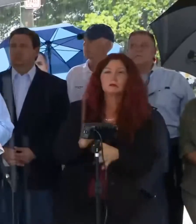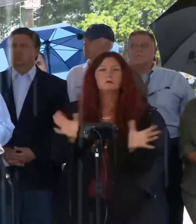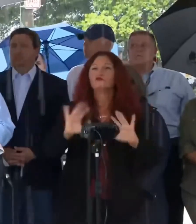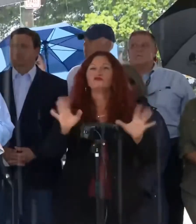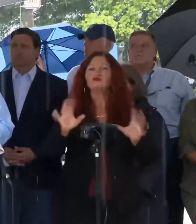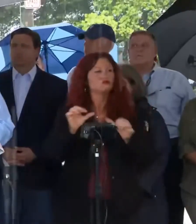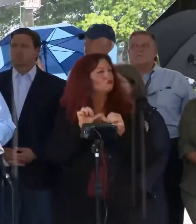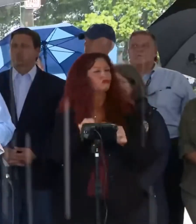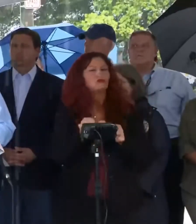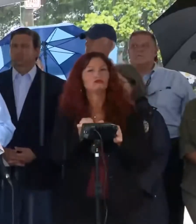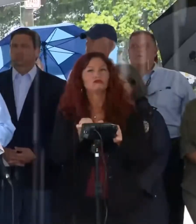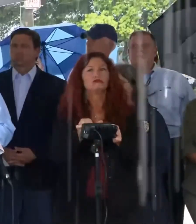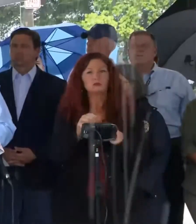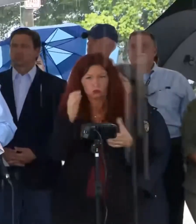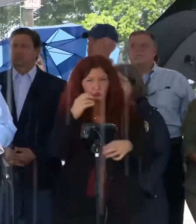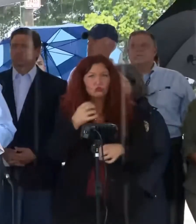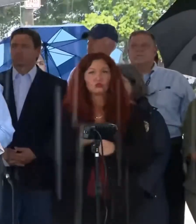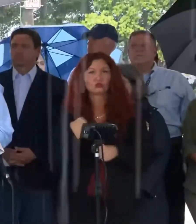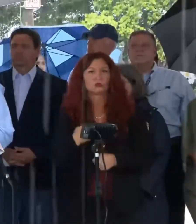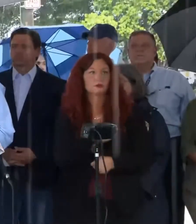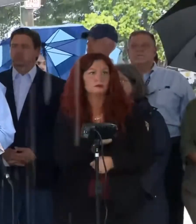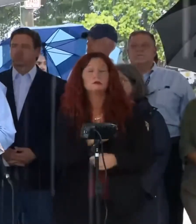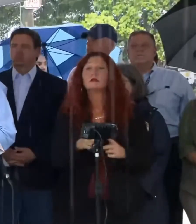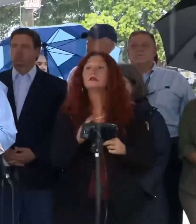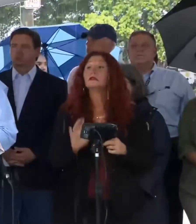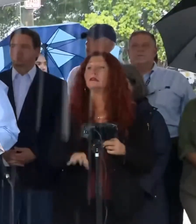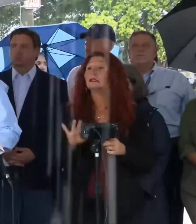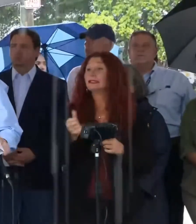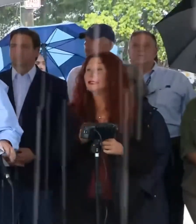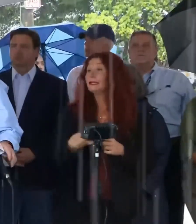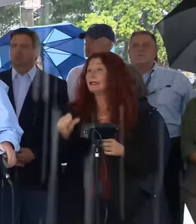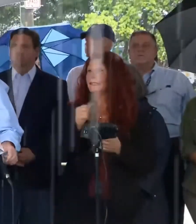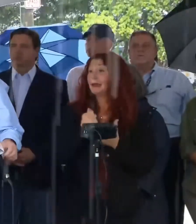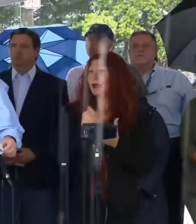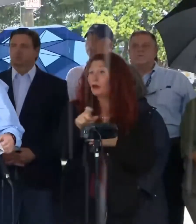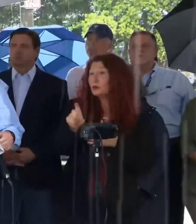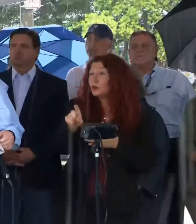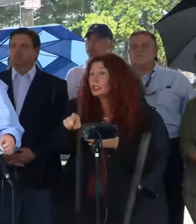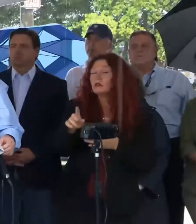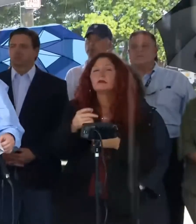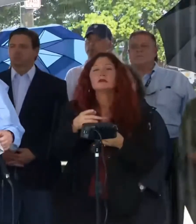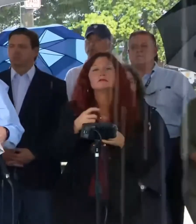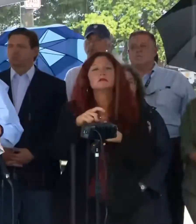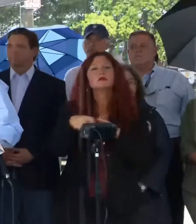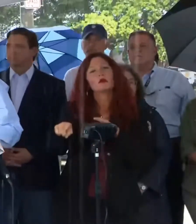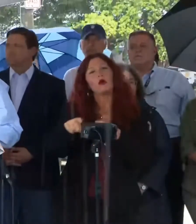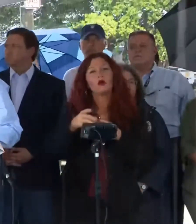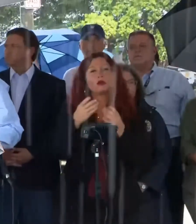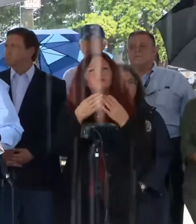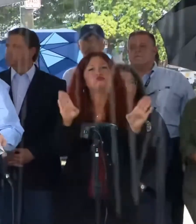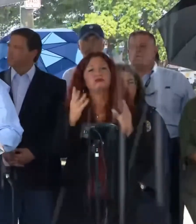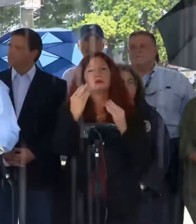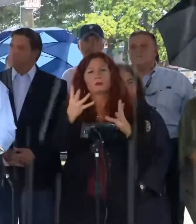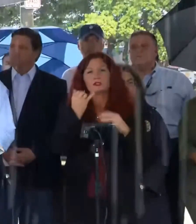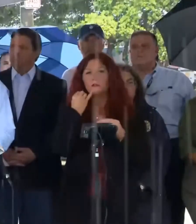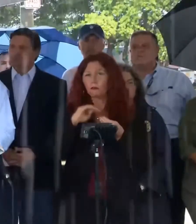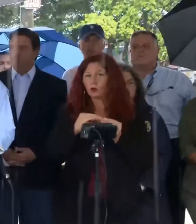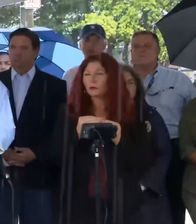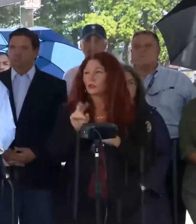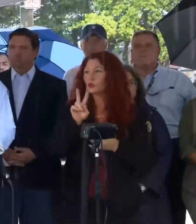can always call Florida's 211 and we will get you to the site that you need to be associated with. The